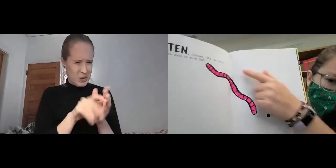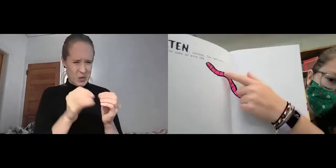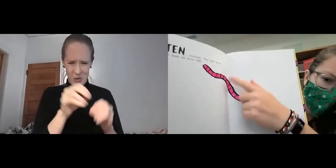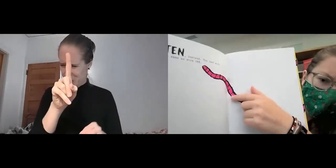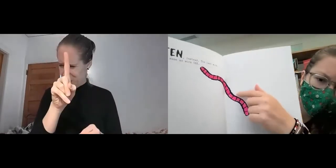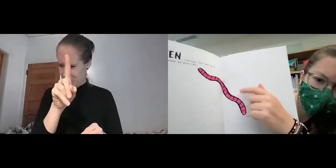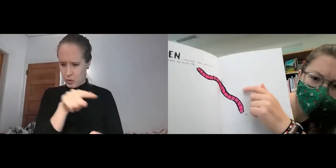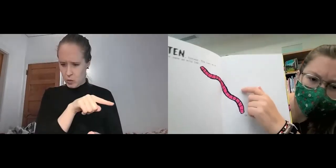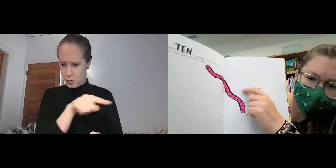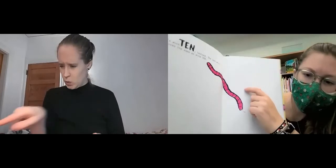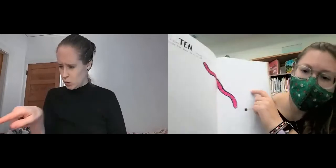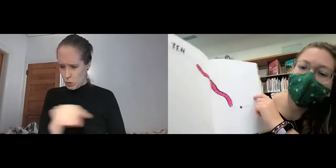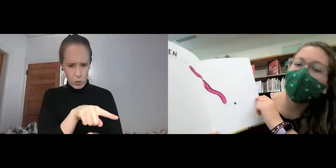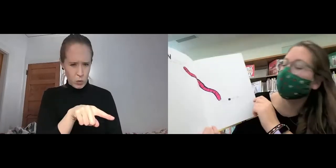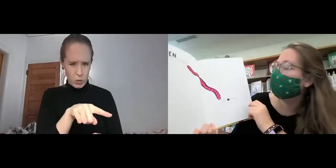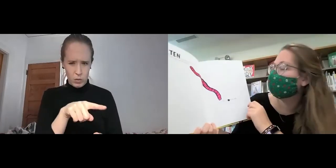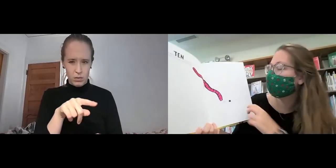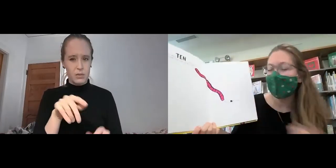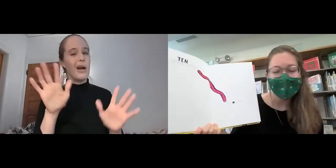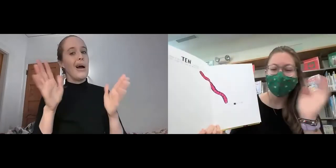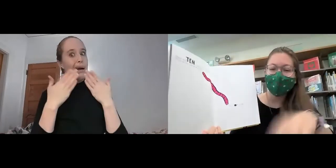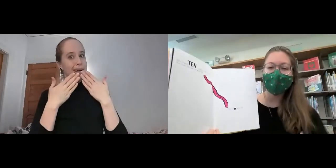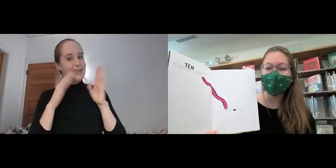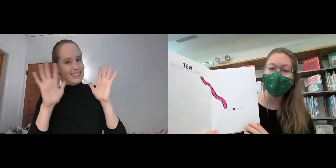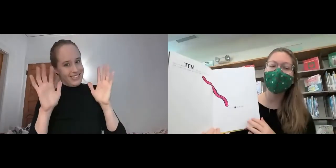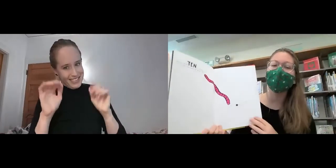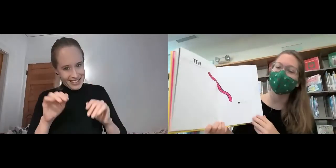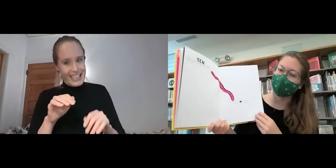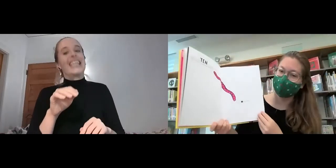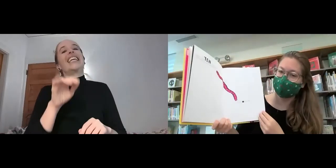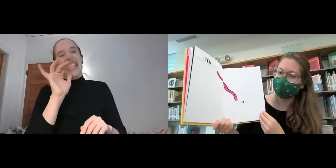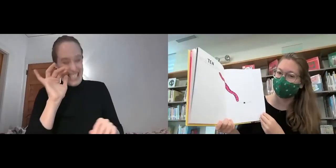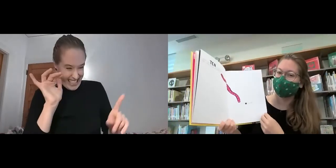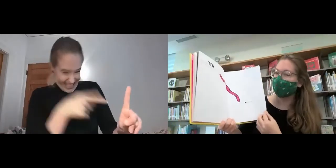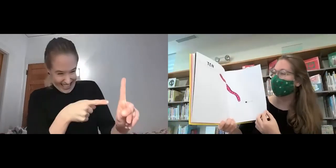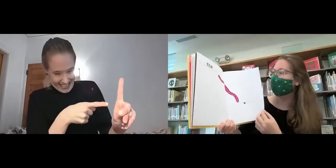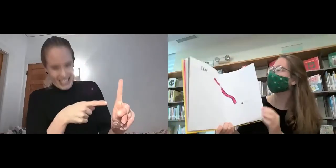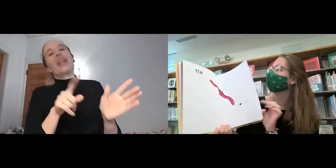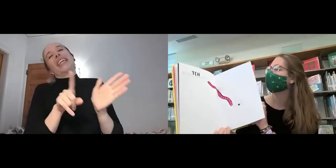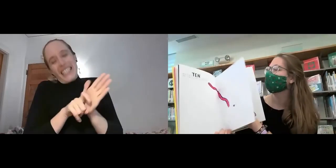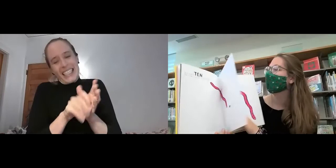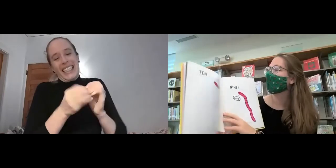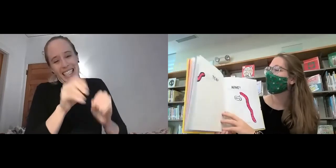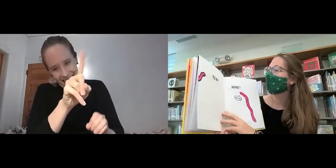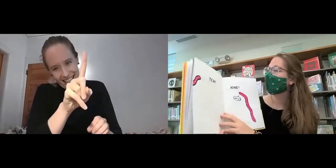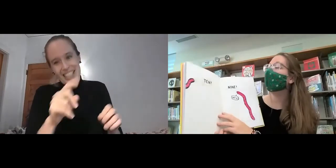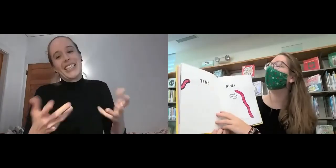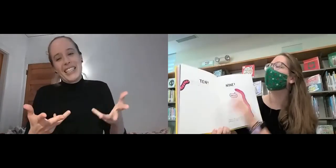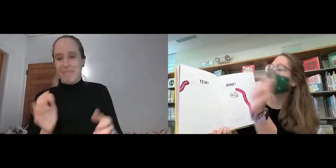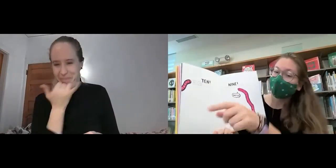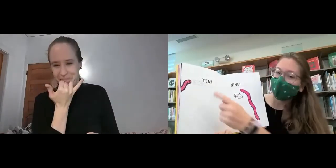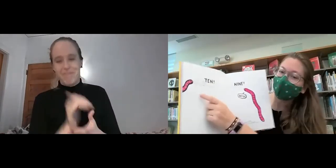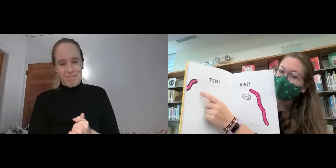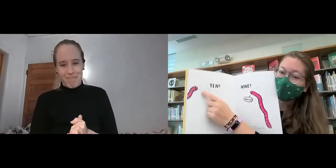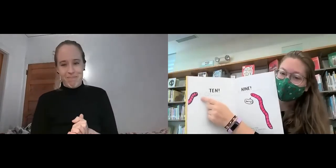You see that? Oh, it is worm number 1.